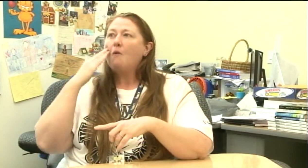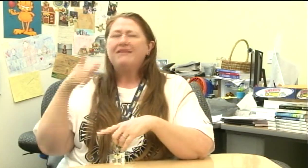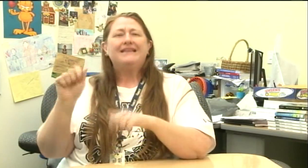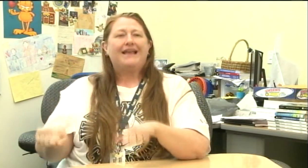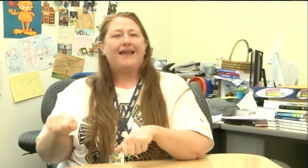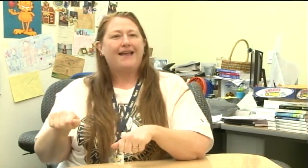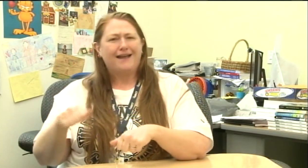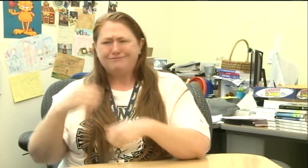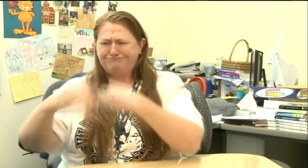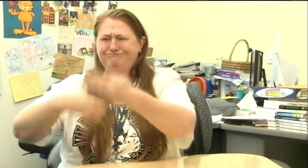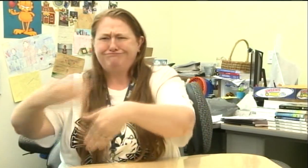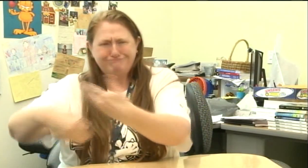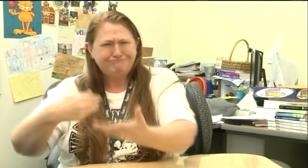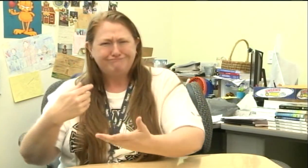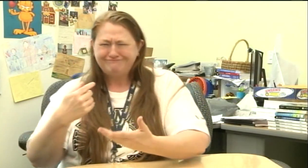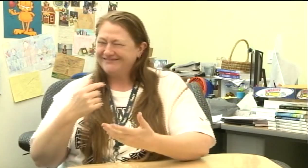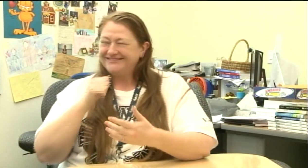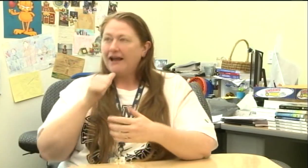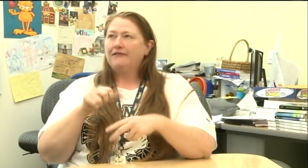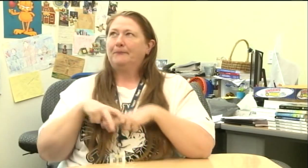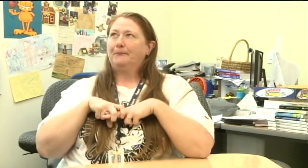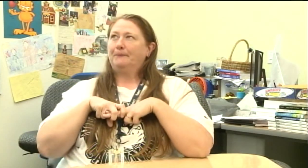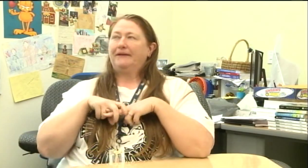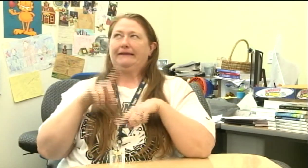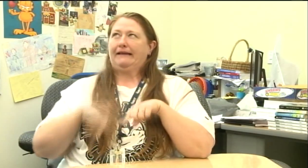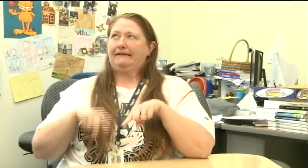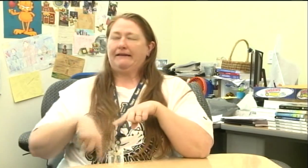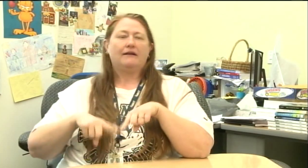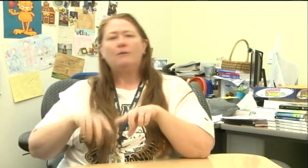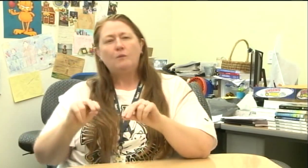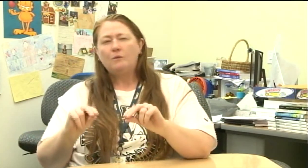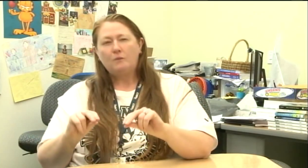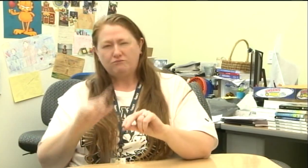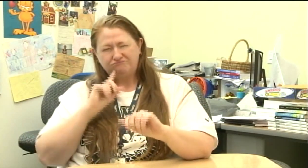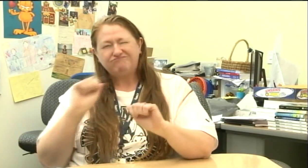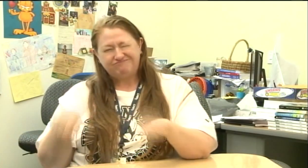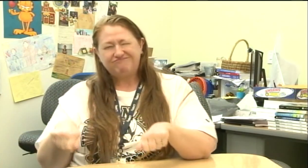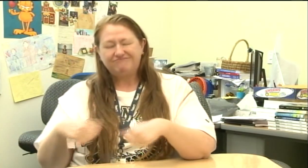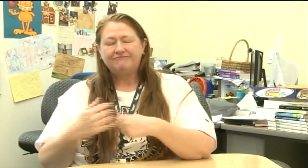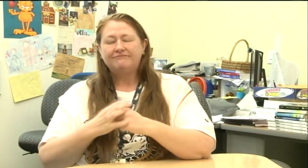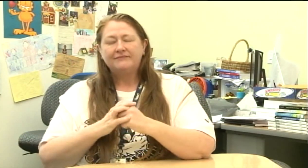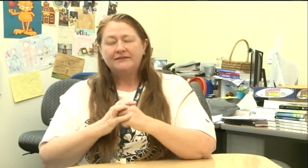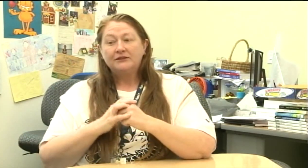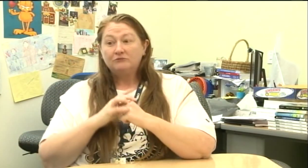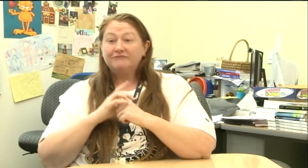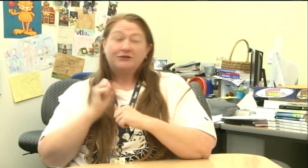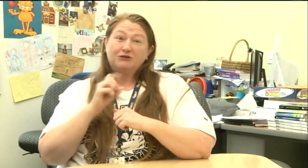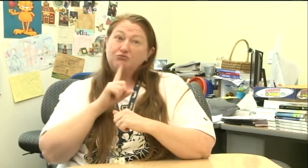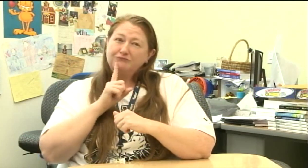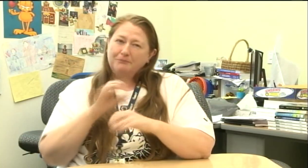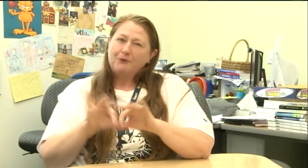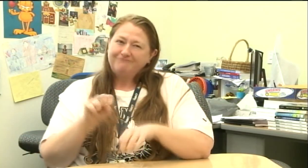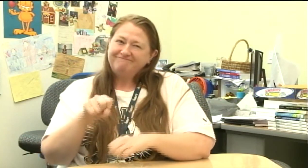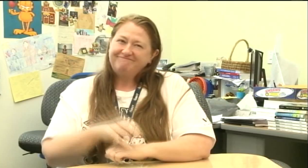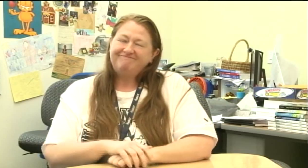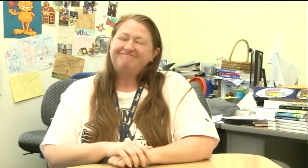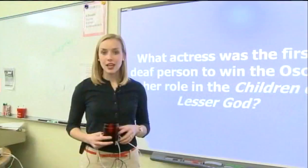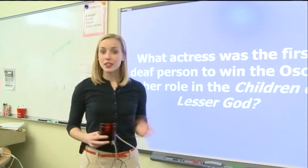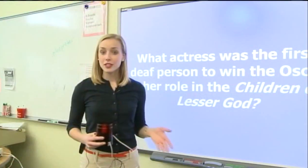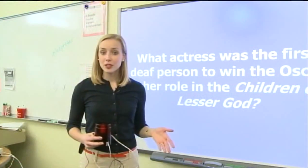DAY. BUT I WANT THEM TO KNOW THAT THEY CAN DO IT. THEY CAN MAKE IT. DON'T SIT BACK AND SAY, OH, I CAN'T DO IT. I WANT THEM TO KNOW THEY CAN. THIS IS THE WAY